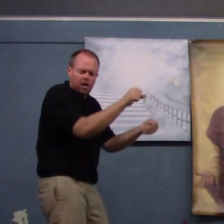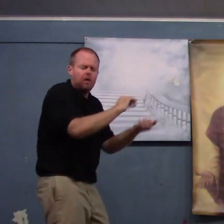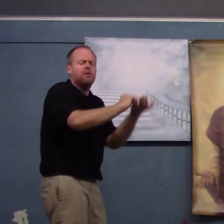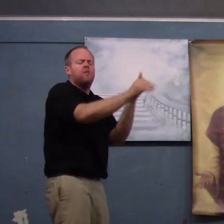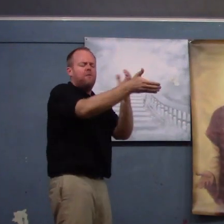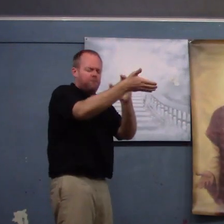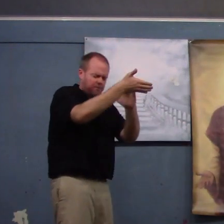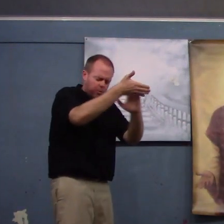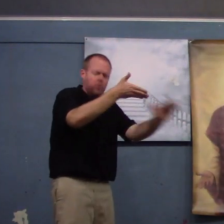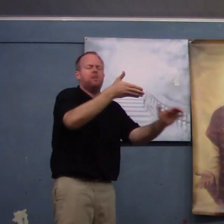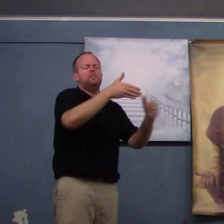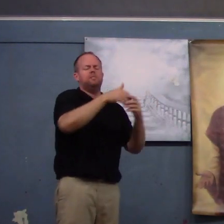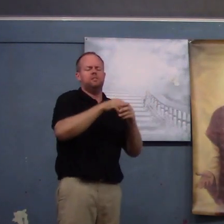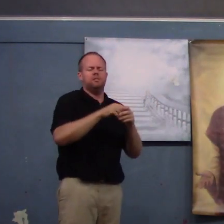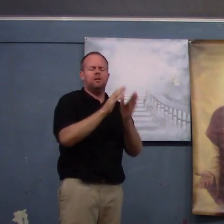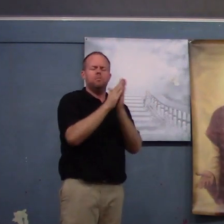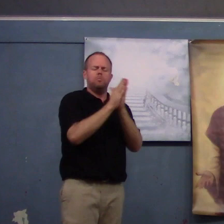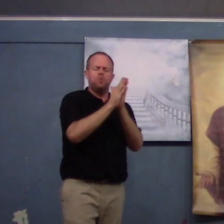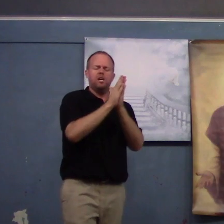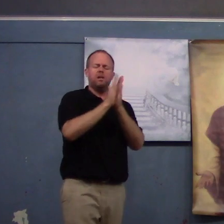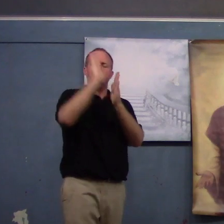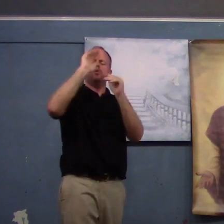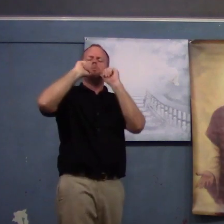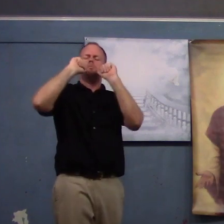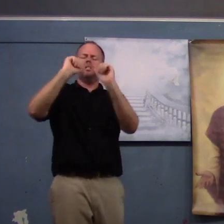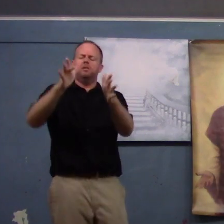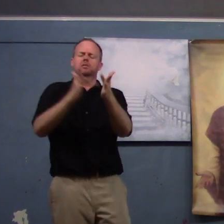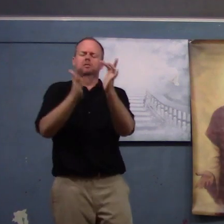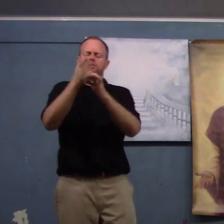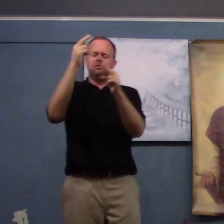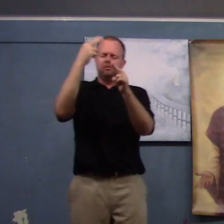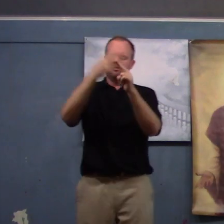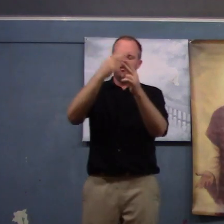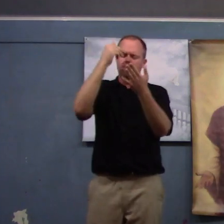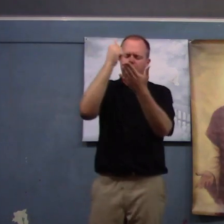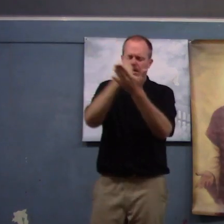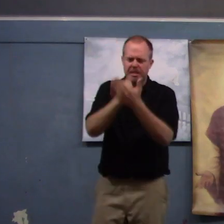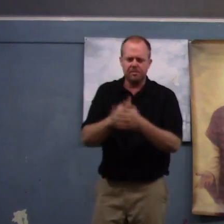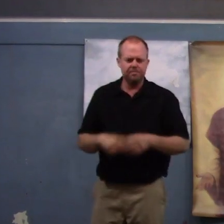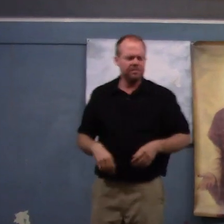Talk to them about Jesus and forgiveness. I pray your blessing in Jesus' name.